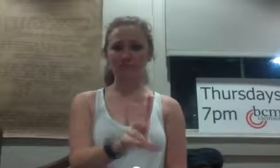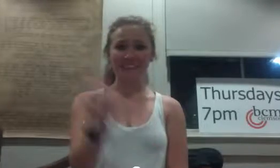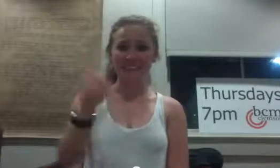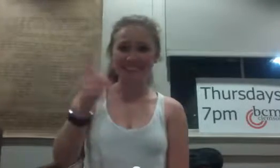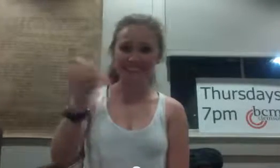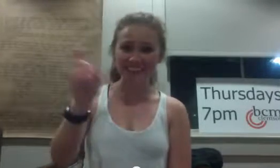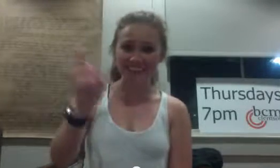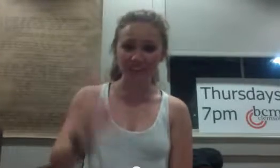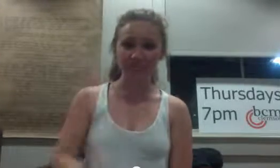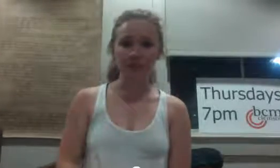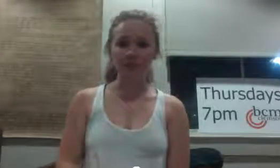I need an 8 by 2.